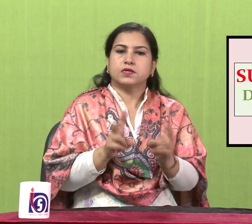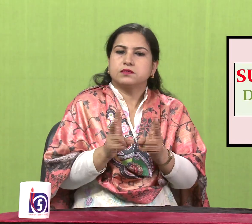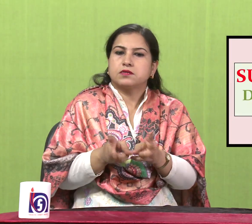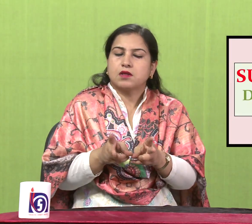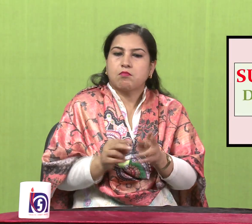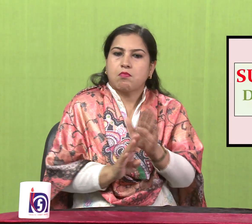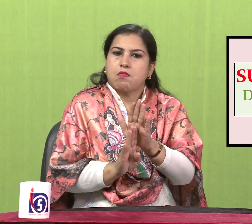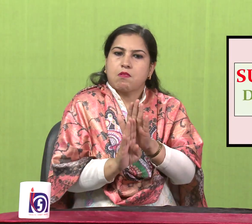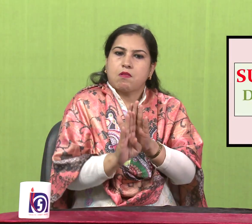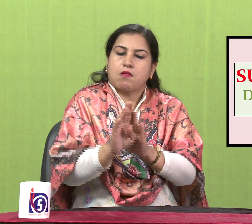development.